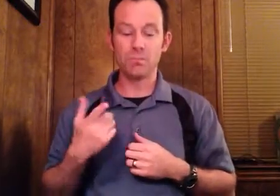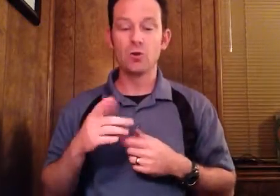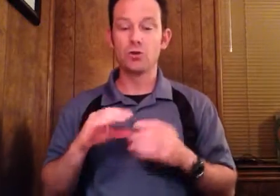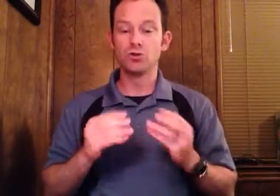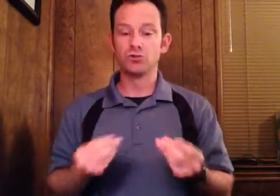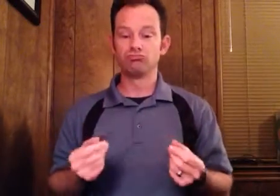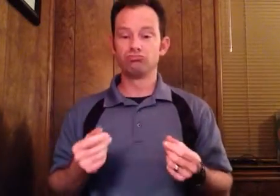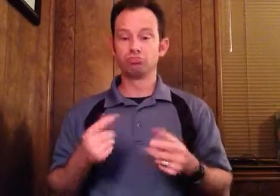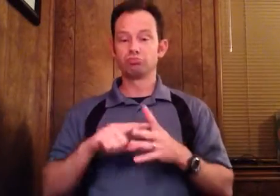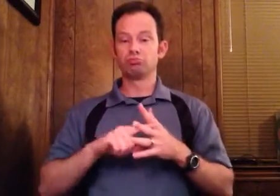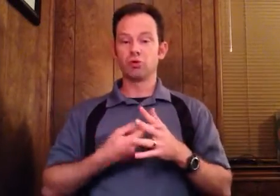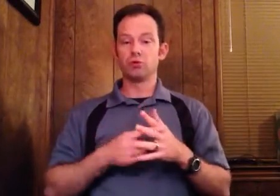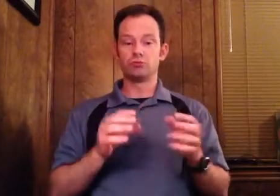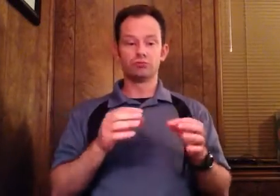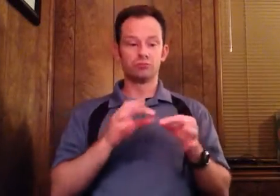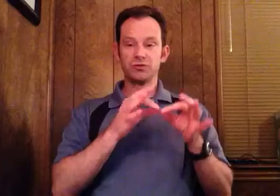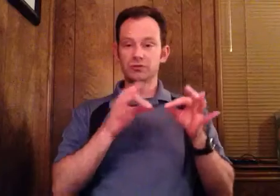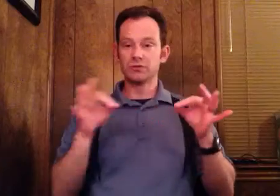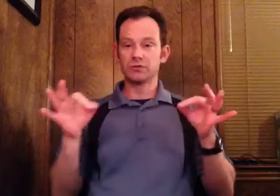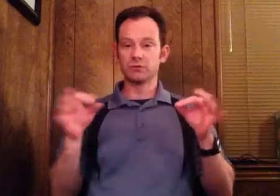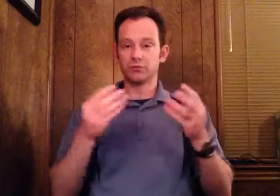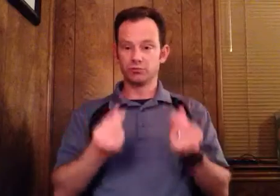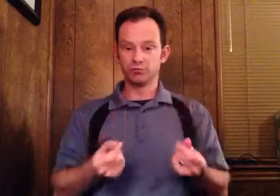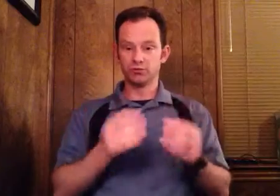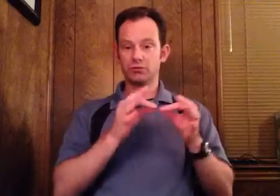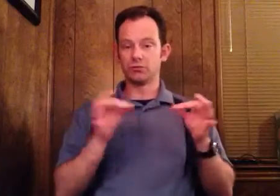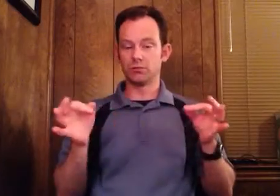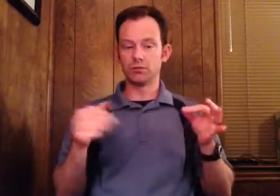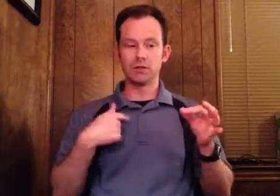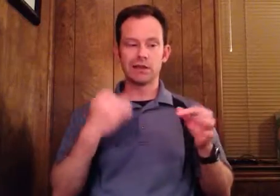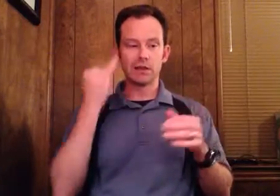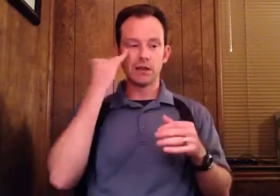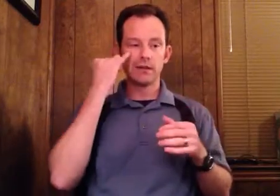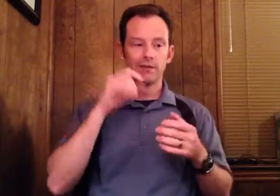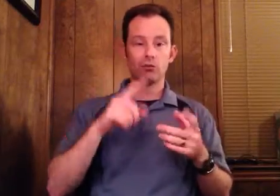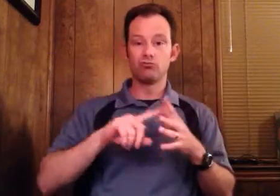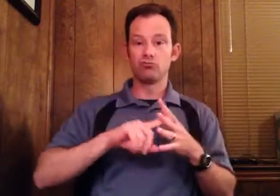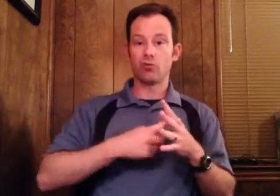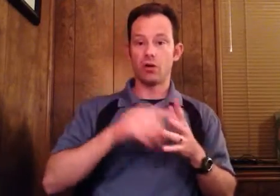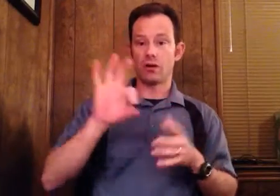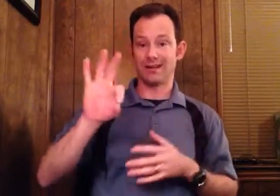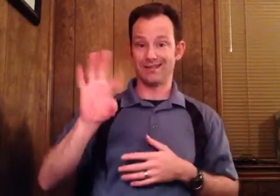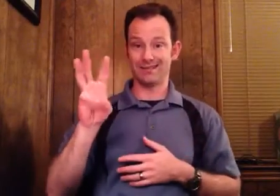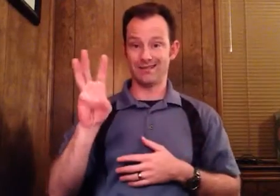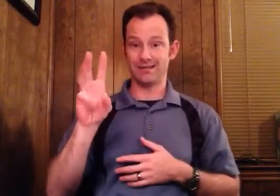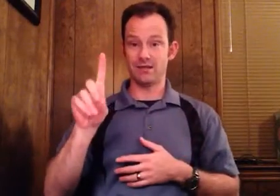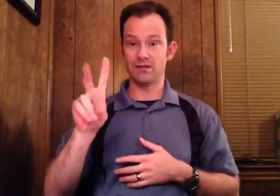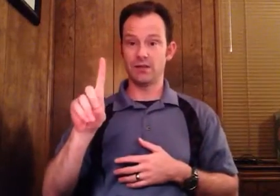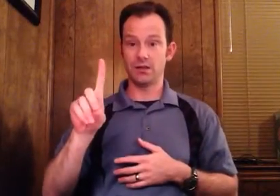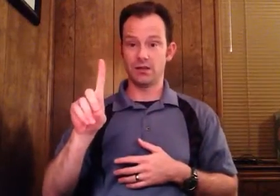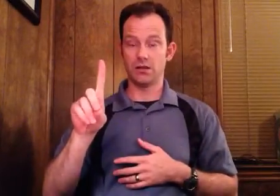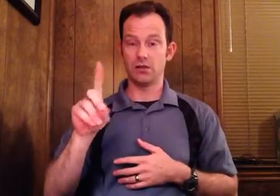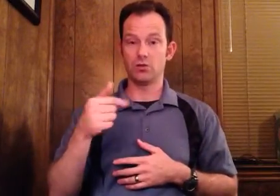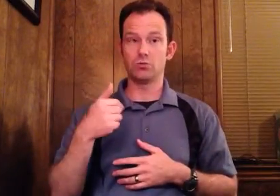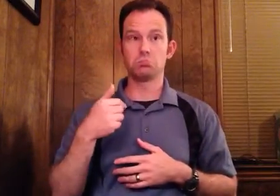she kept 75 DVDs, how many were scratched or damaged? A good solution statement might be blank DVDs